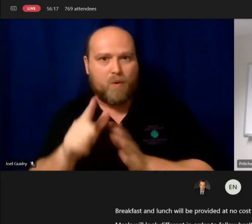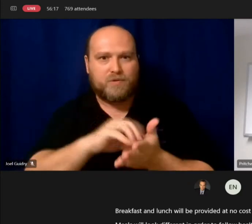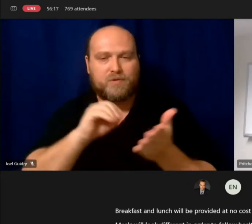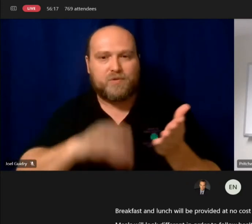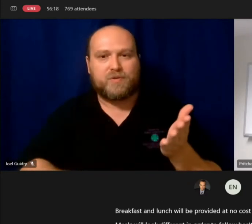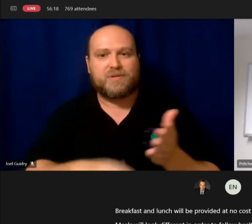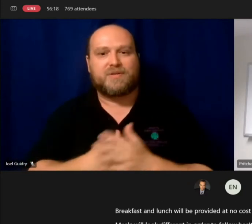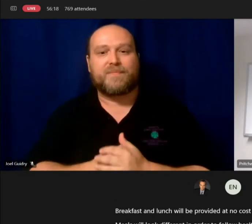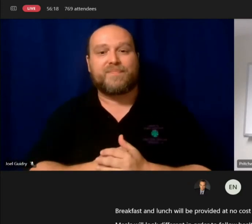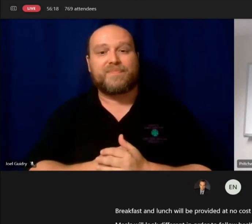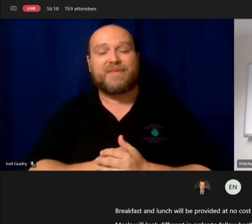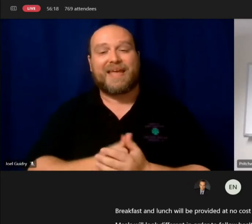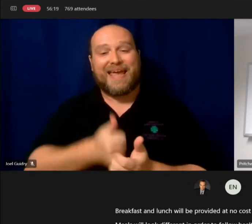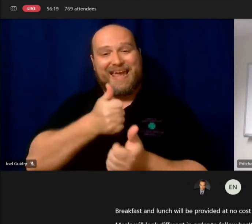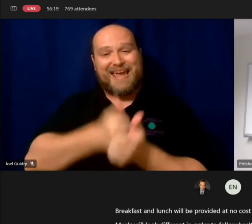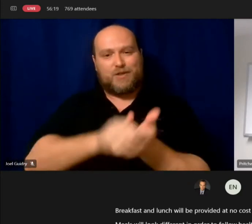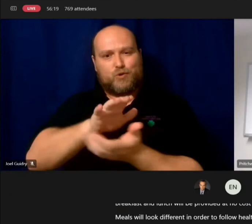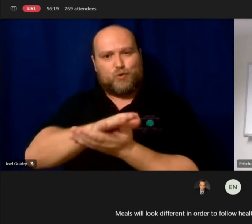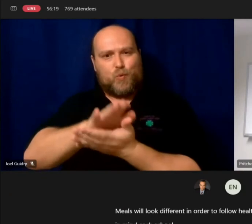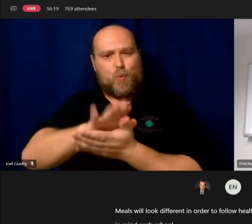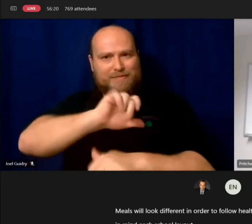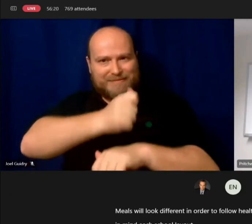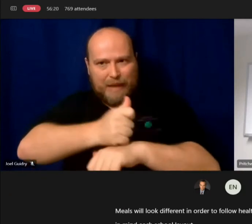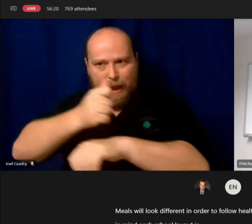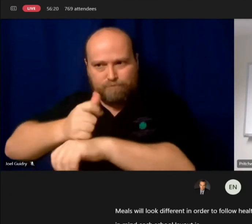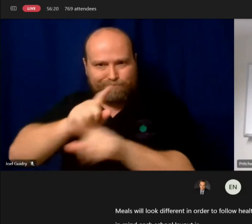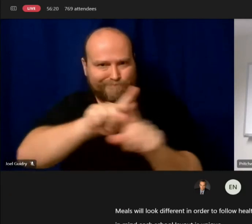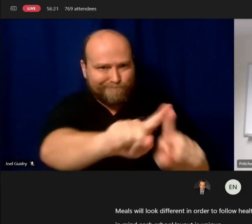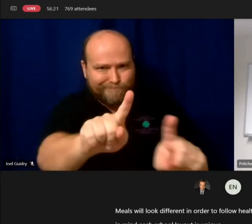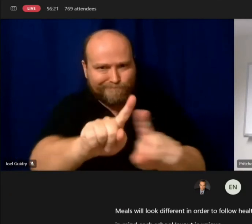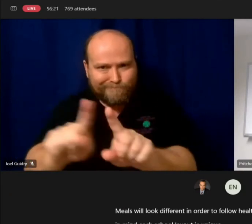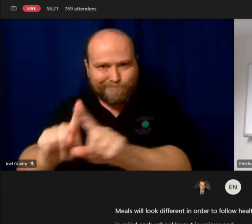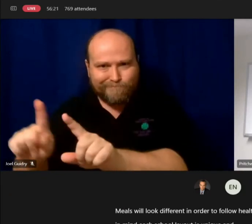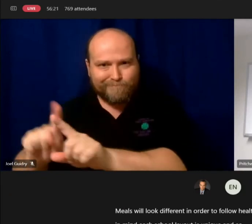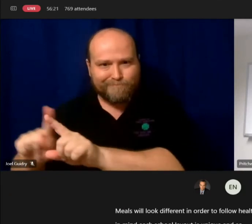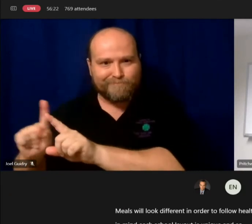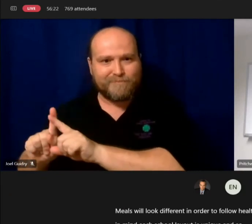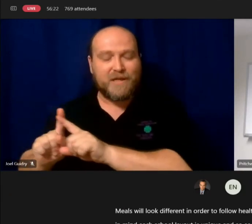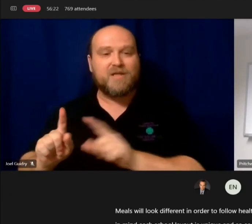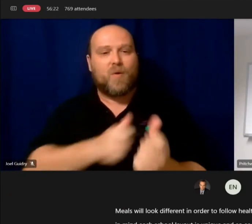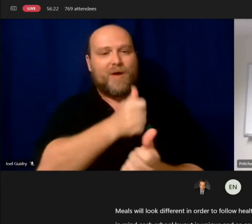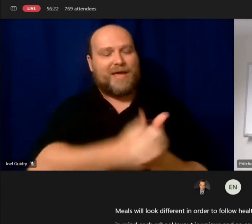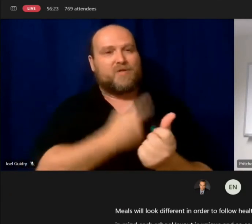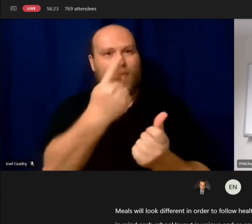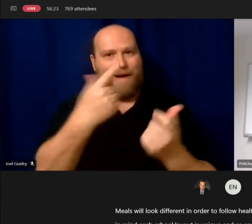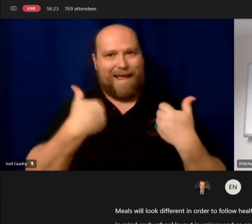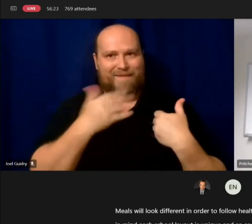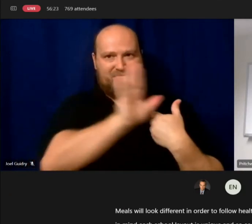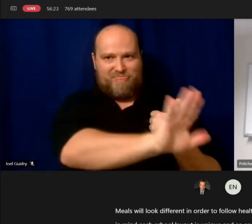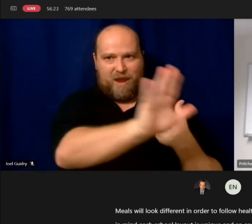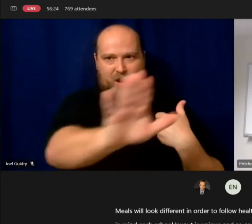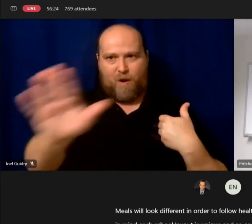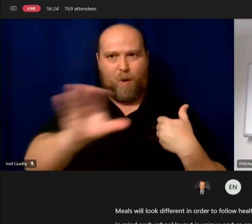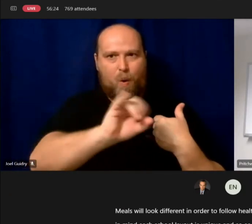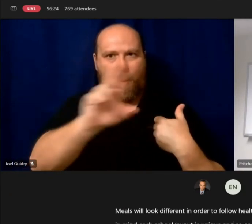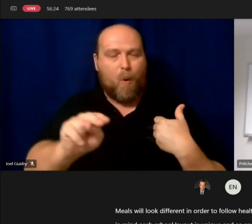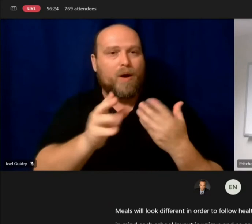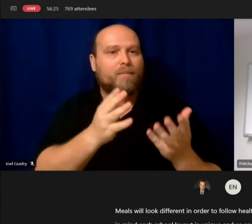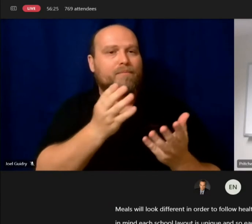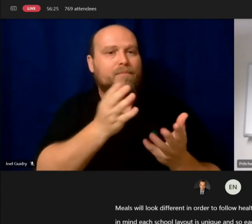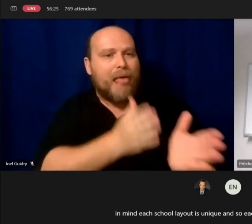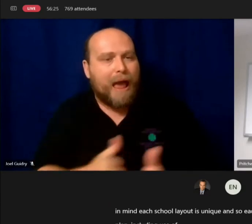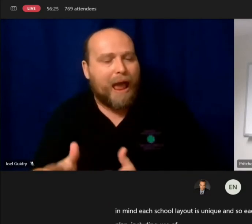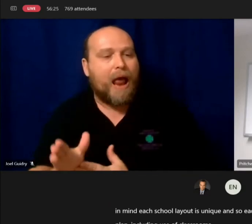school layout is unique. And so each has developed their own meal plan, including use of classrooms, outdoor covered areas and